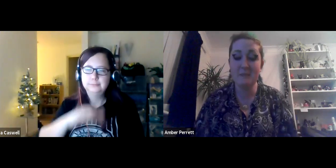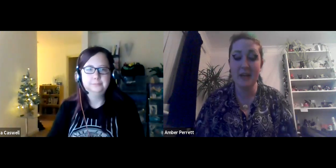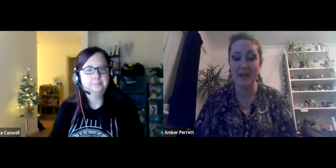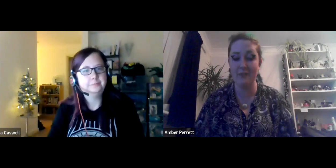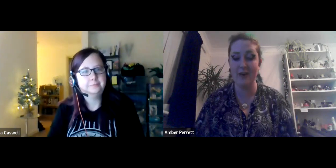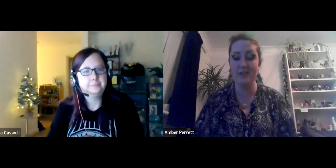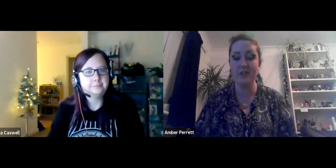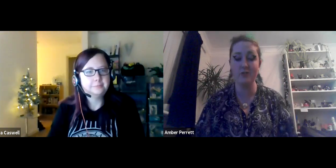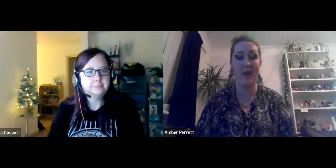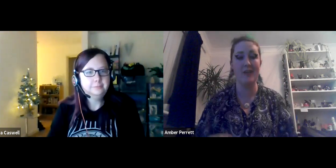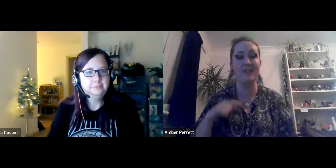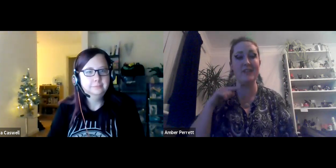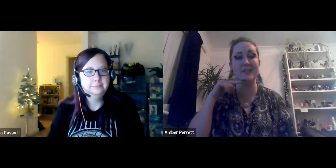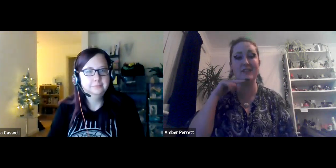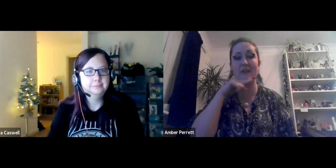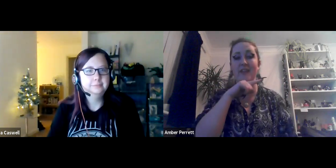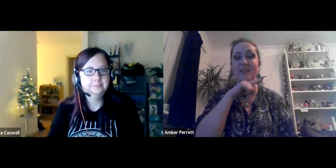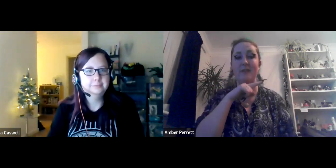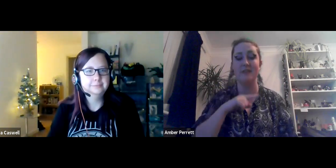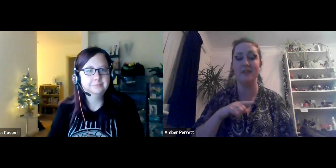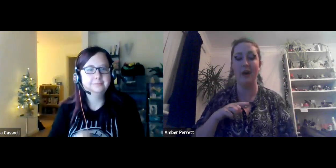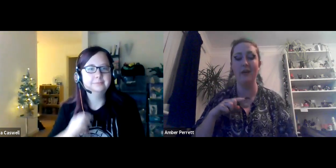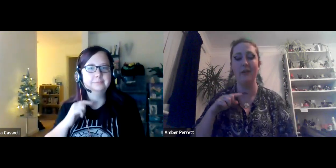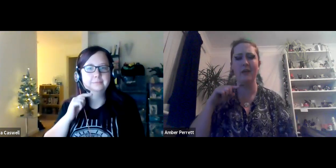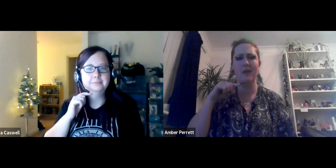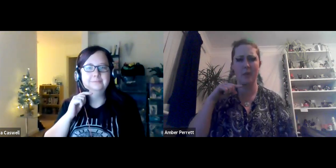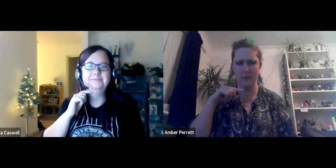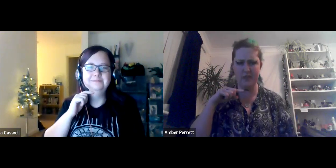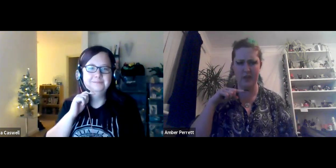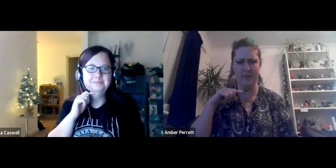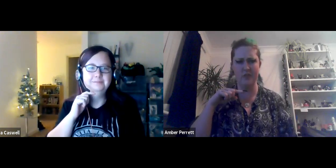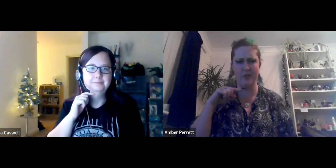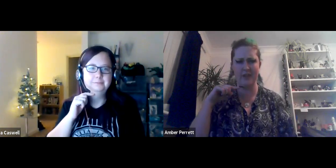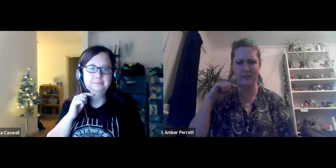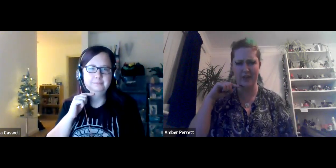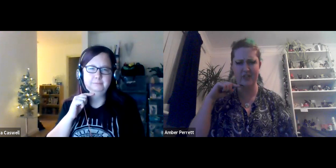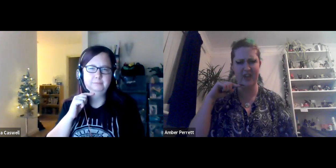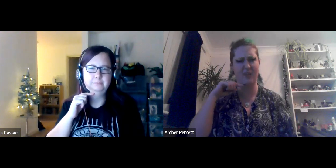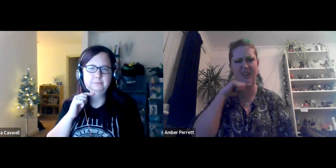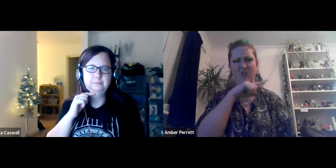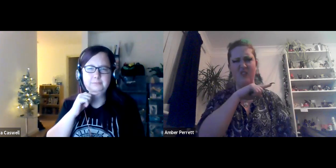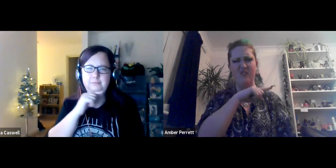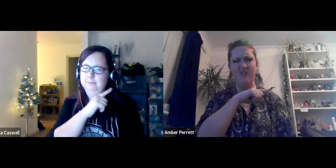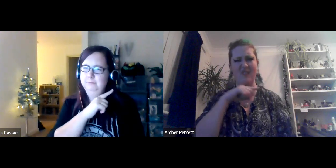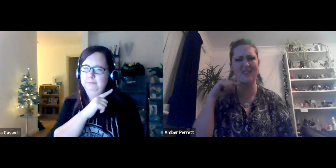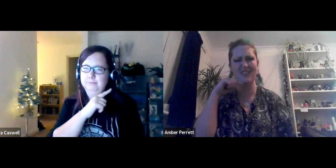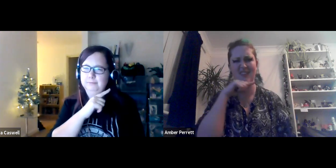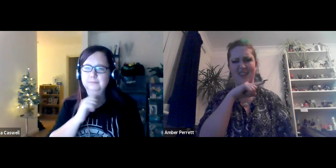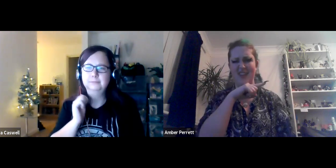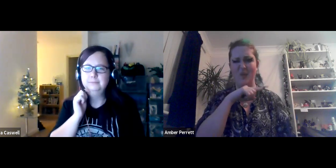Speaking of which, strange is very similar to sun, but you've obviously got to have a strange face shape, like yeah,